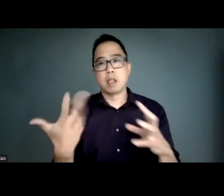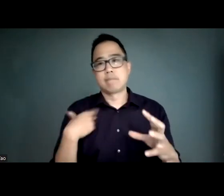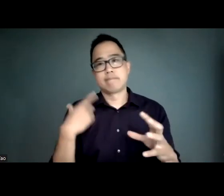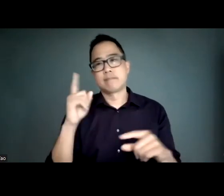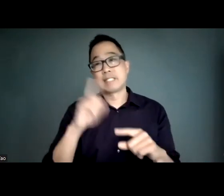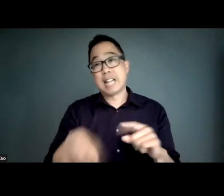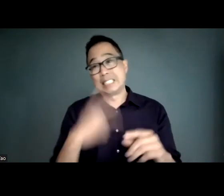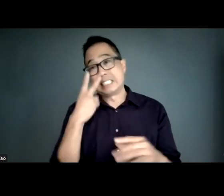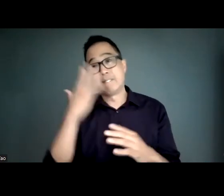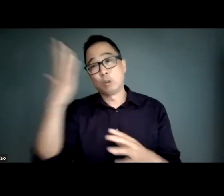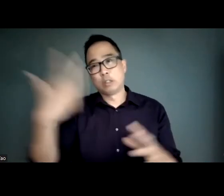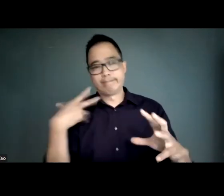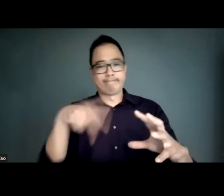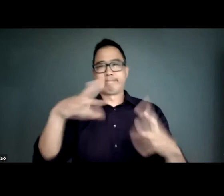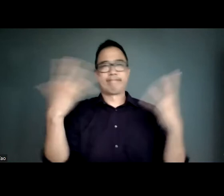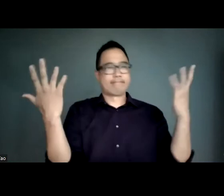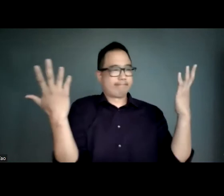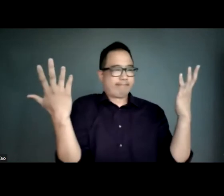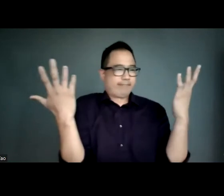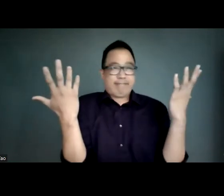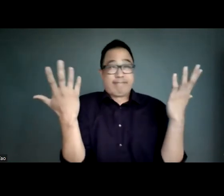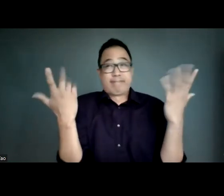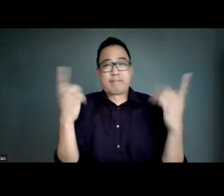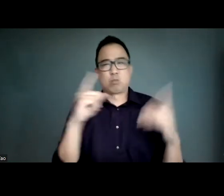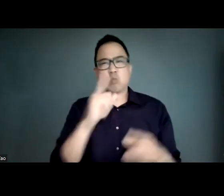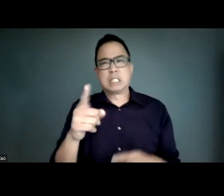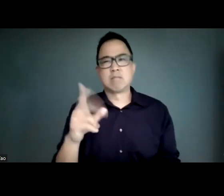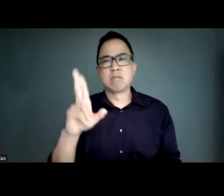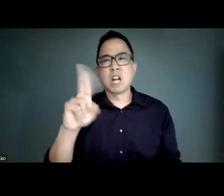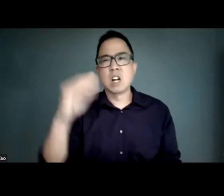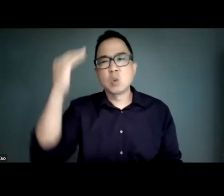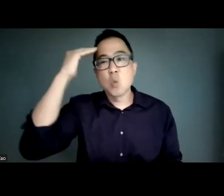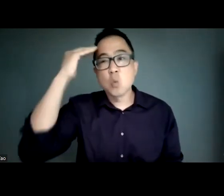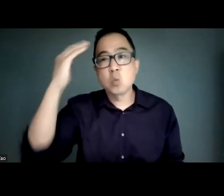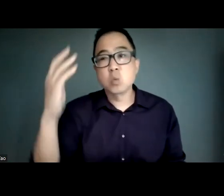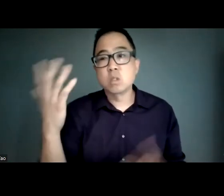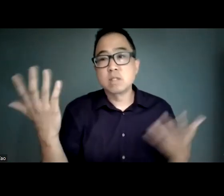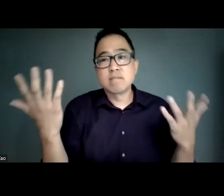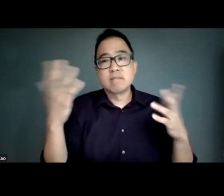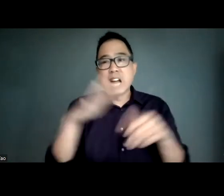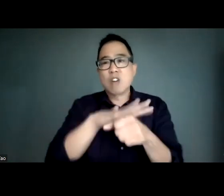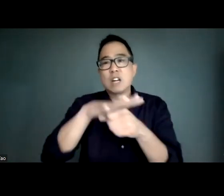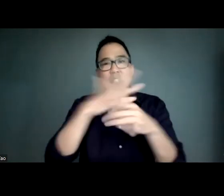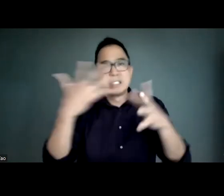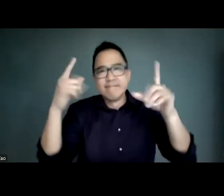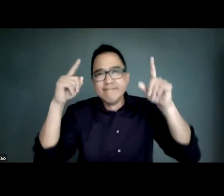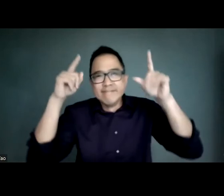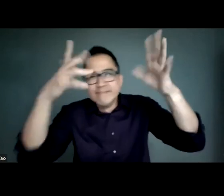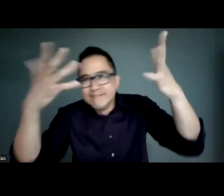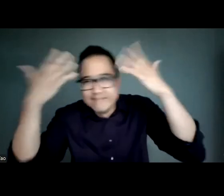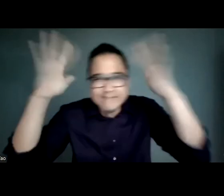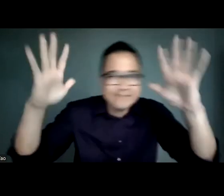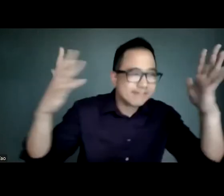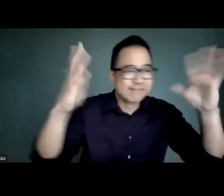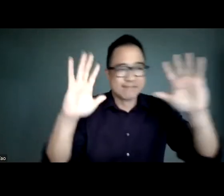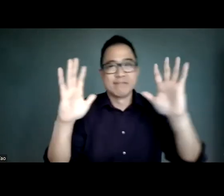you know, I don't have a crystal ball. I'll be honest with you. I can't see into the future. And it's unknown.